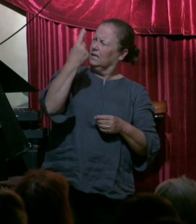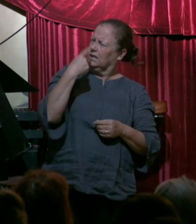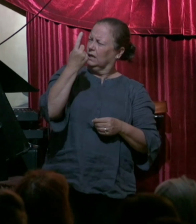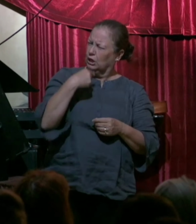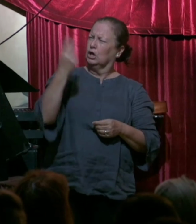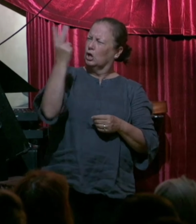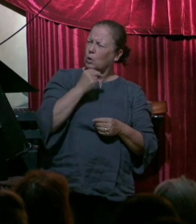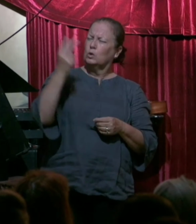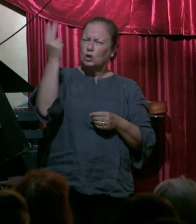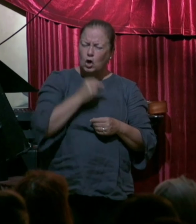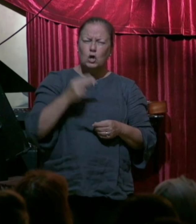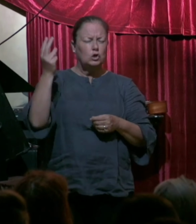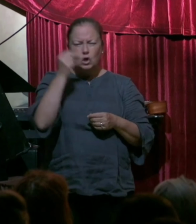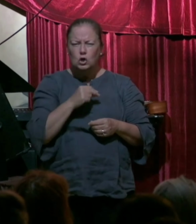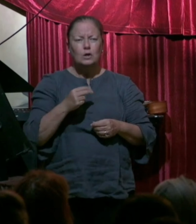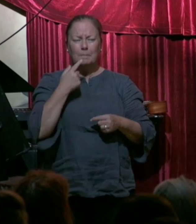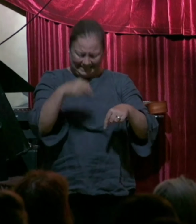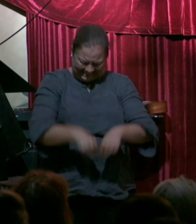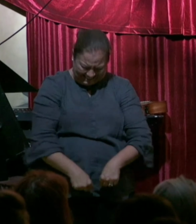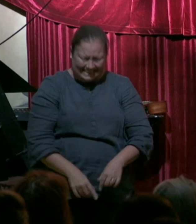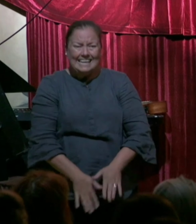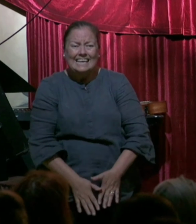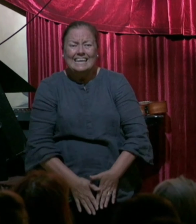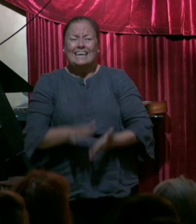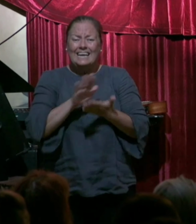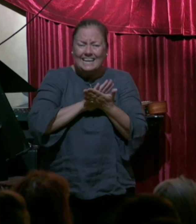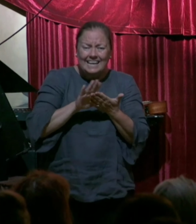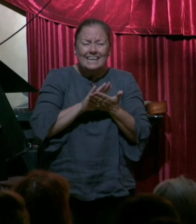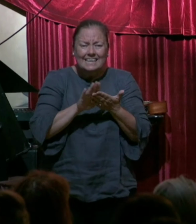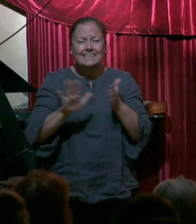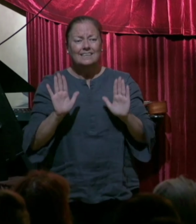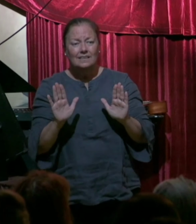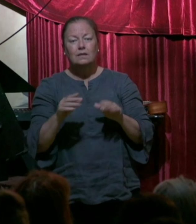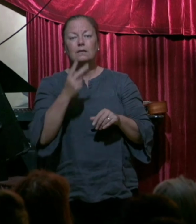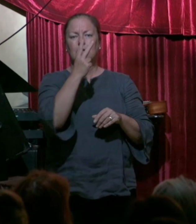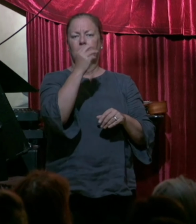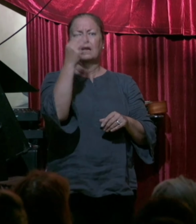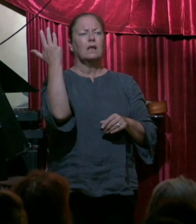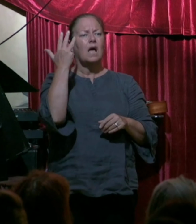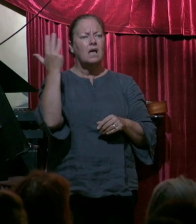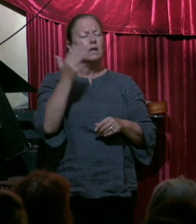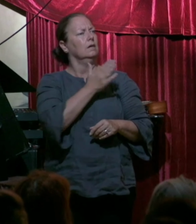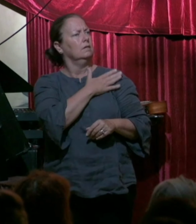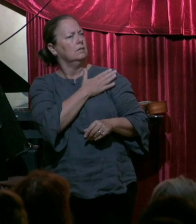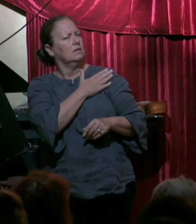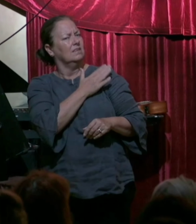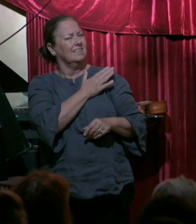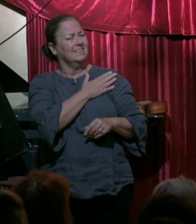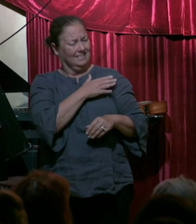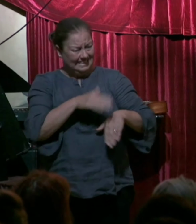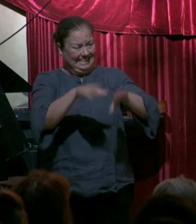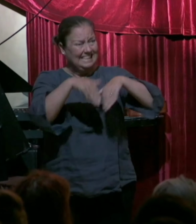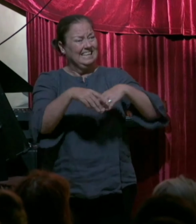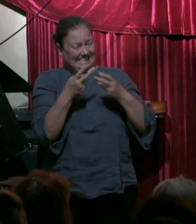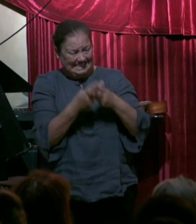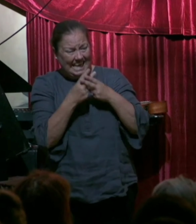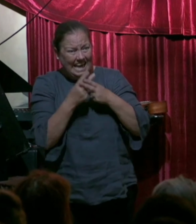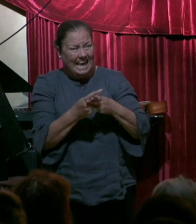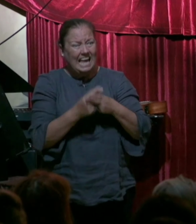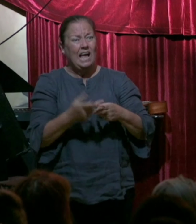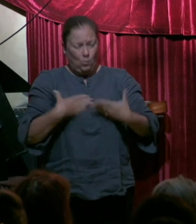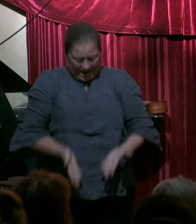no, keep it clean. But then in 2019, she's like, Diana, go have sex, you can give me